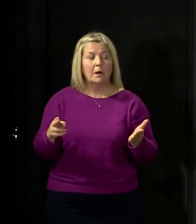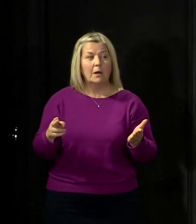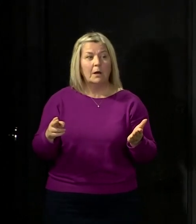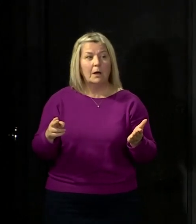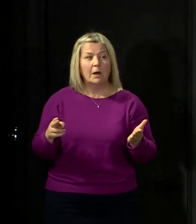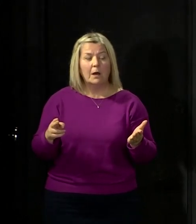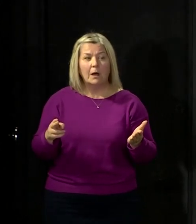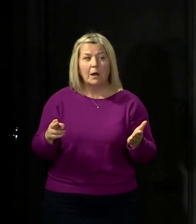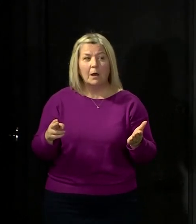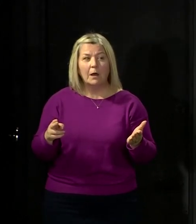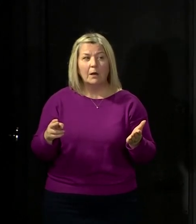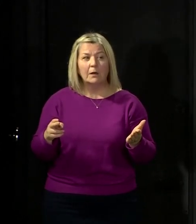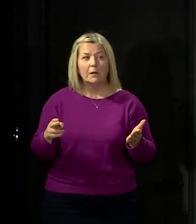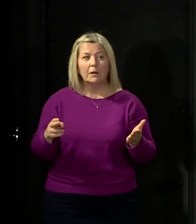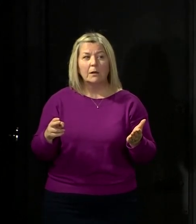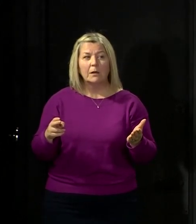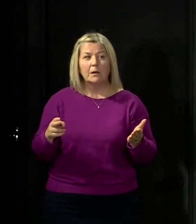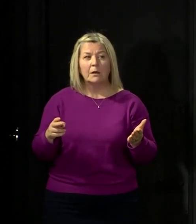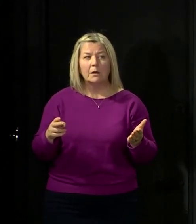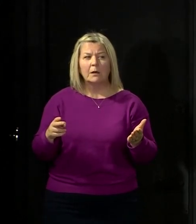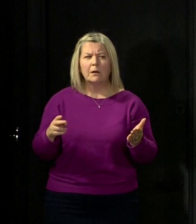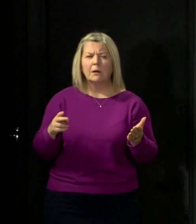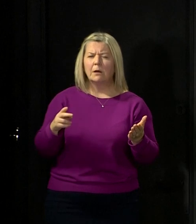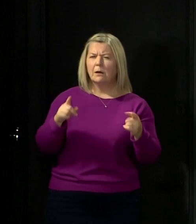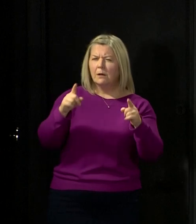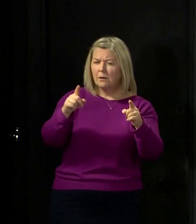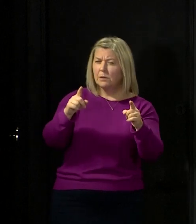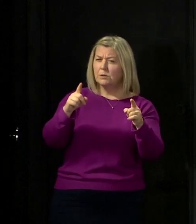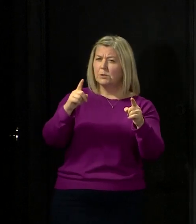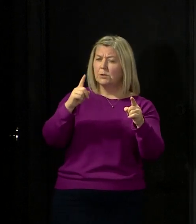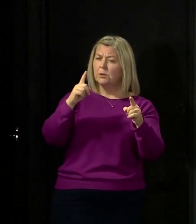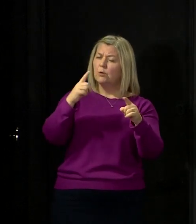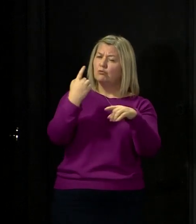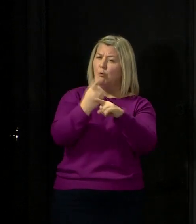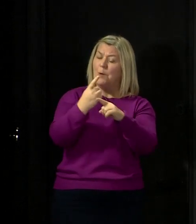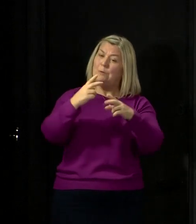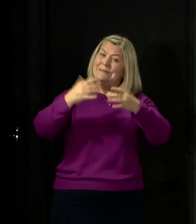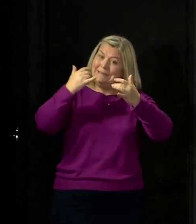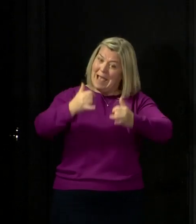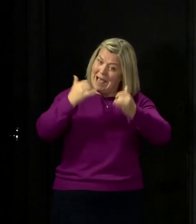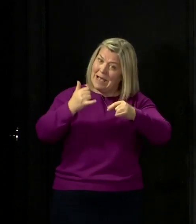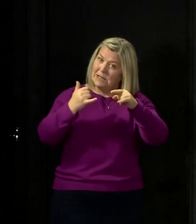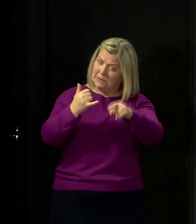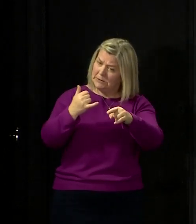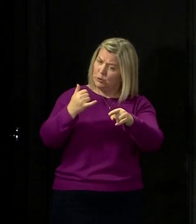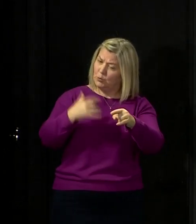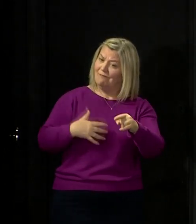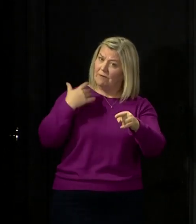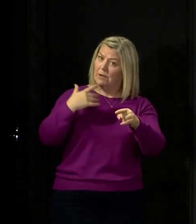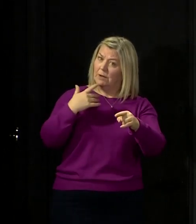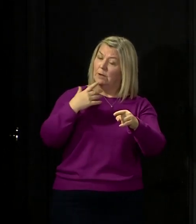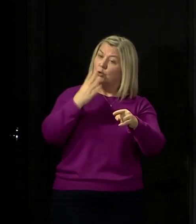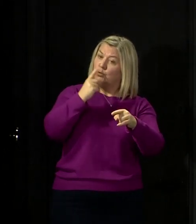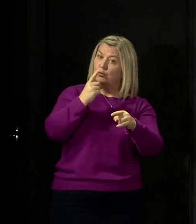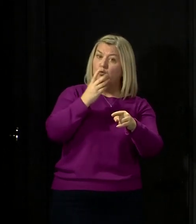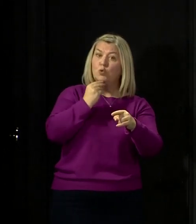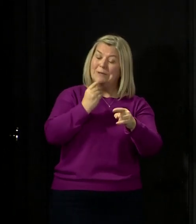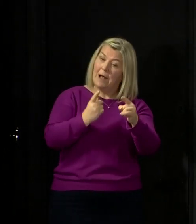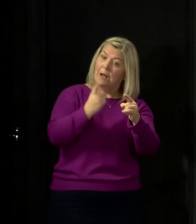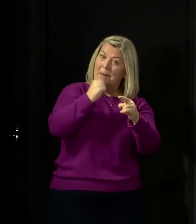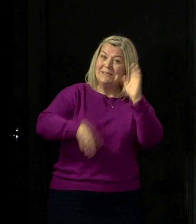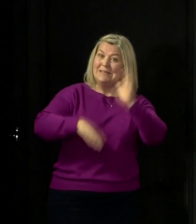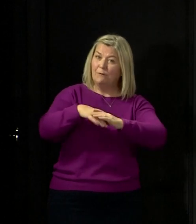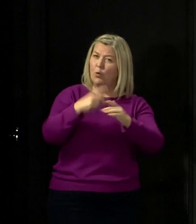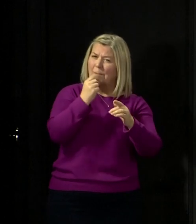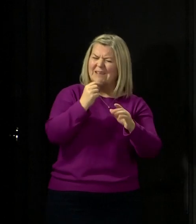but is it still at less than a third of capacity that's being used? And if that's the case, you know, what is the